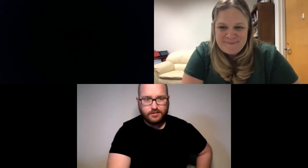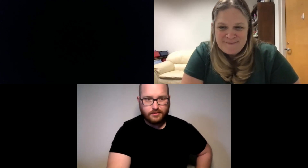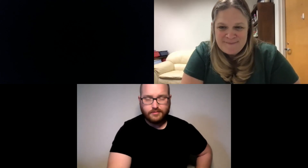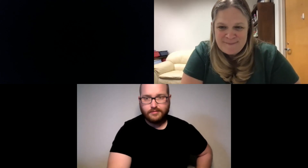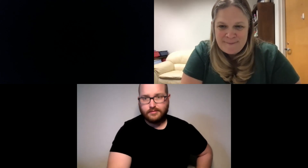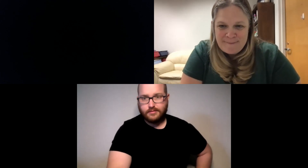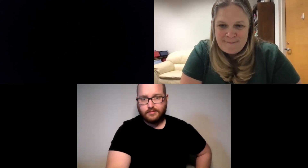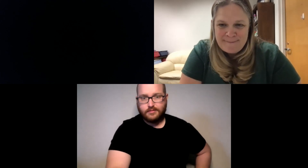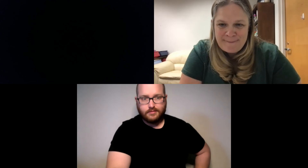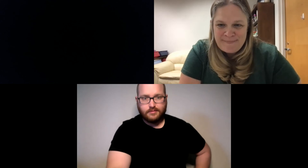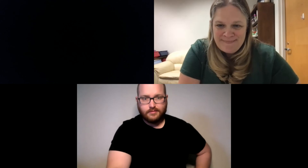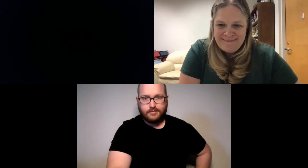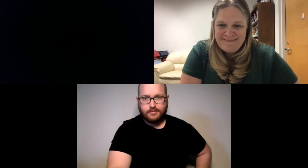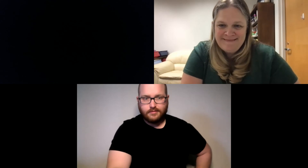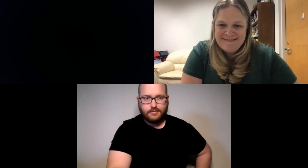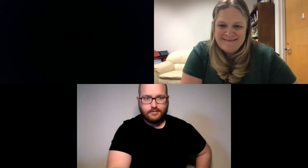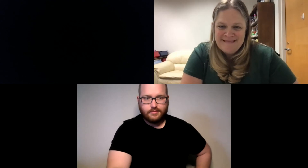tomorrow.